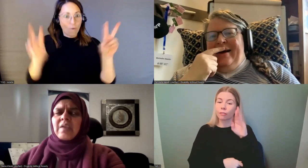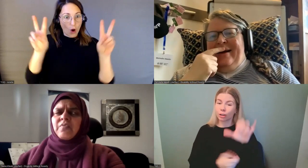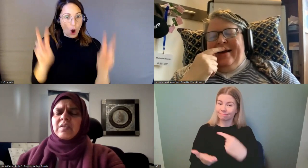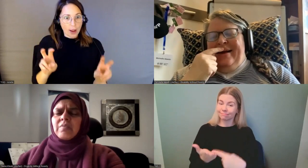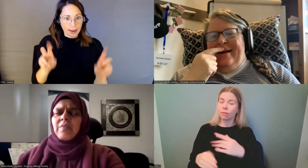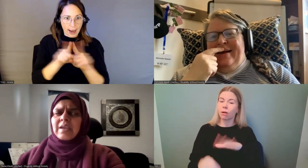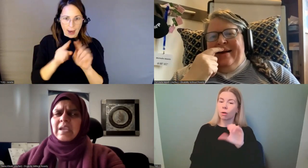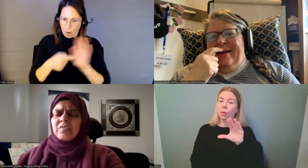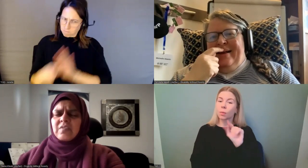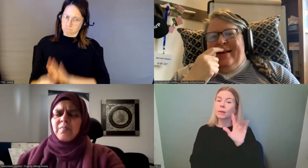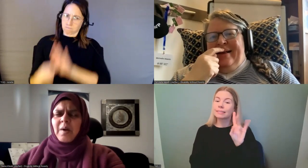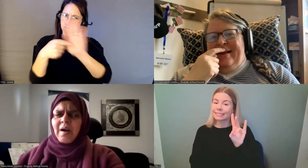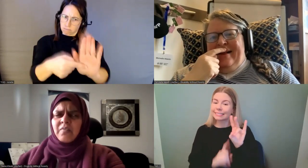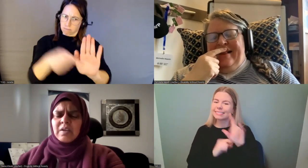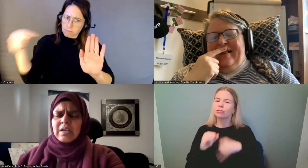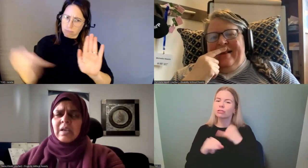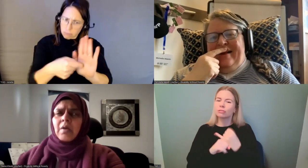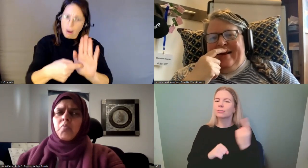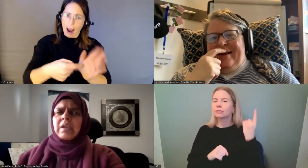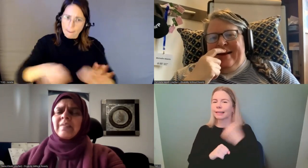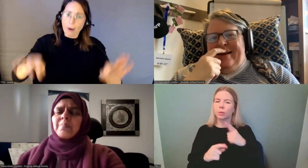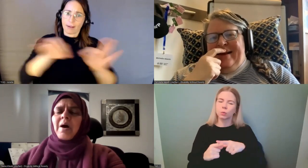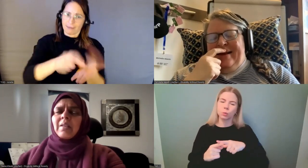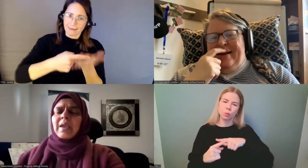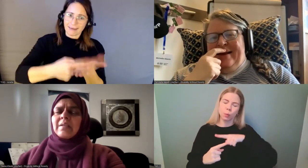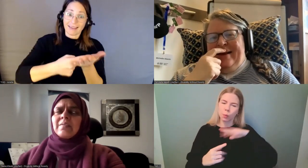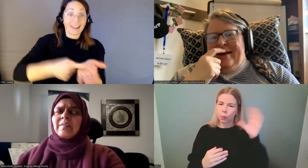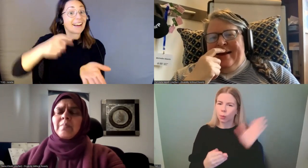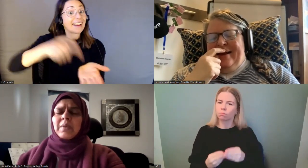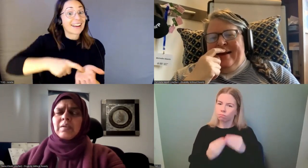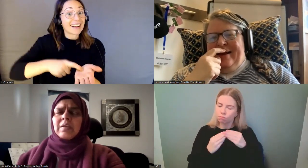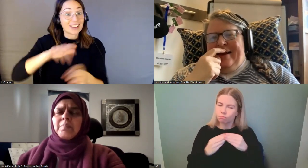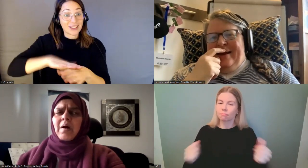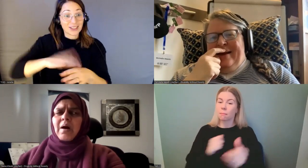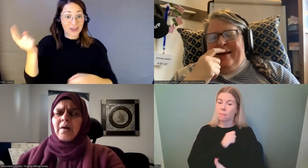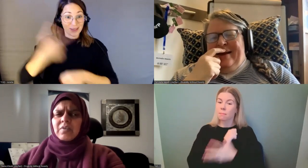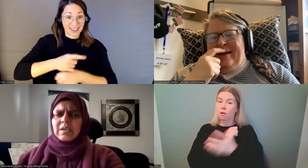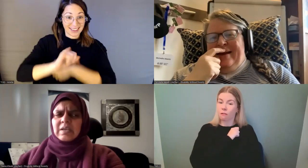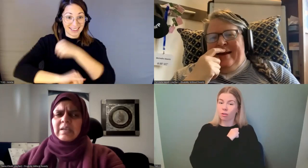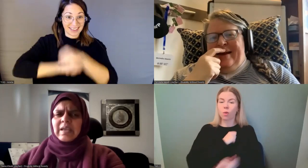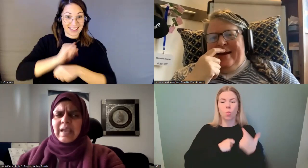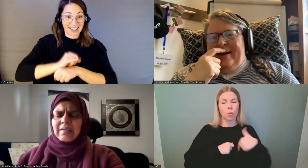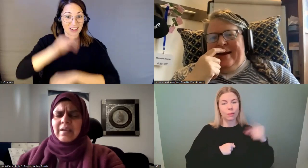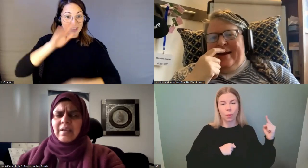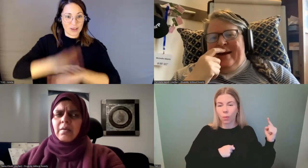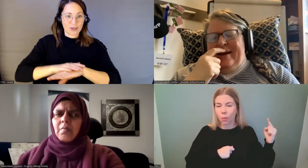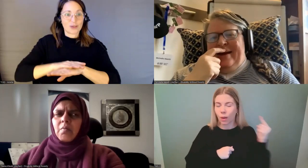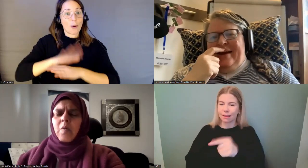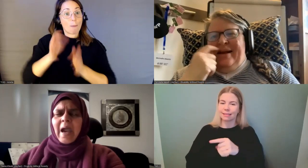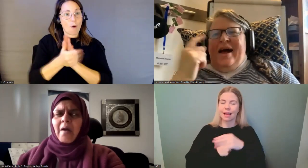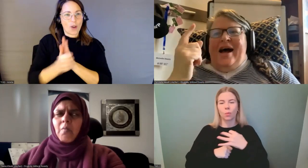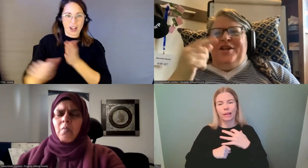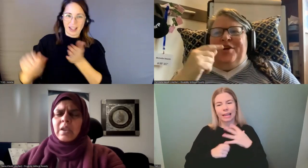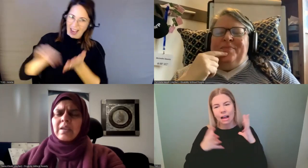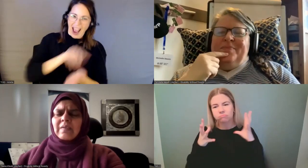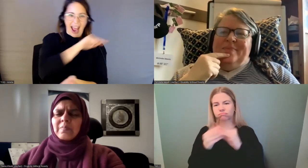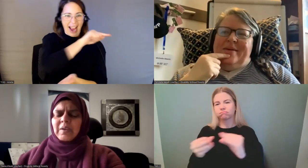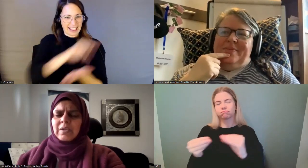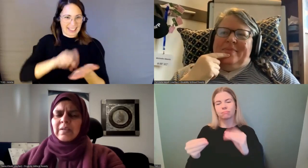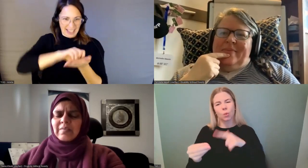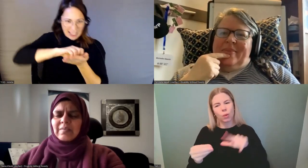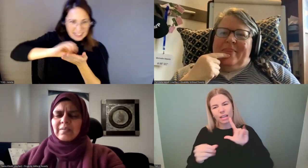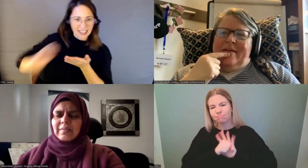International Day for the Eradication of Poverty. We spotlight disability poverty in Canada. Wow, and what